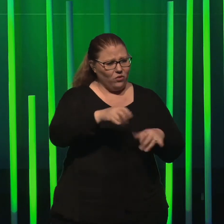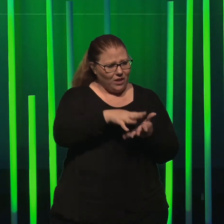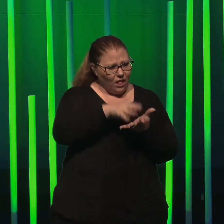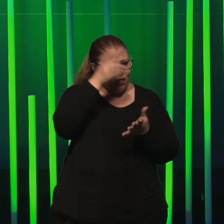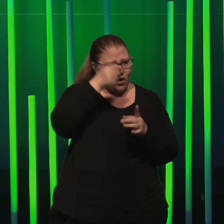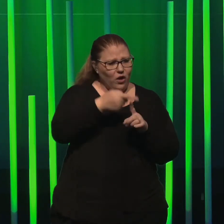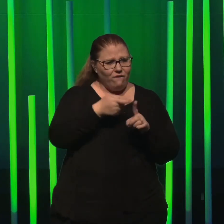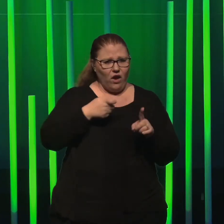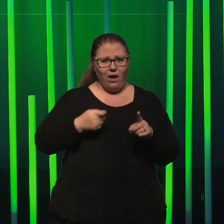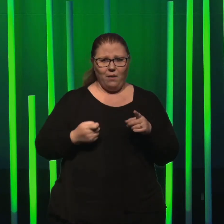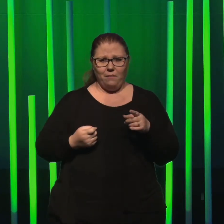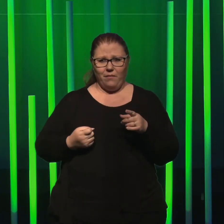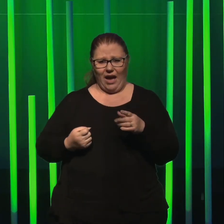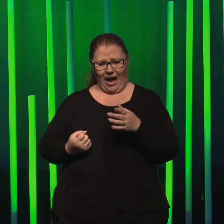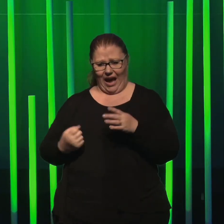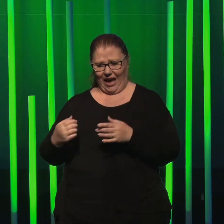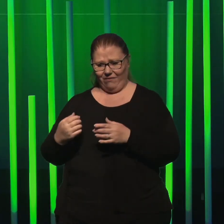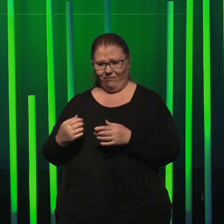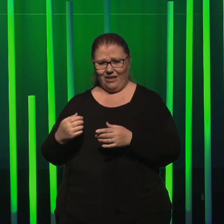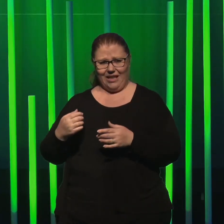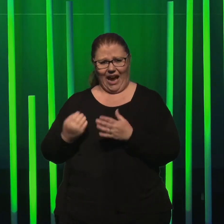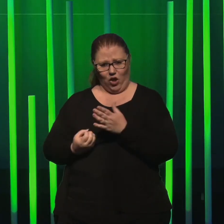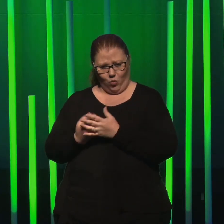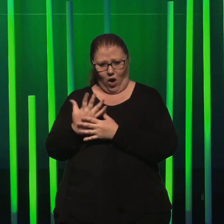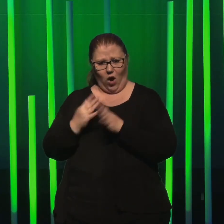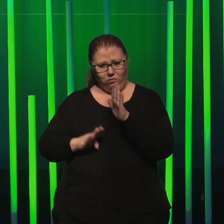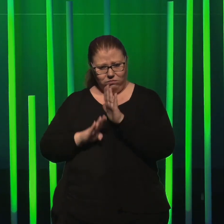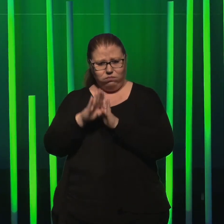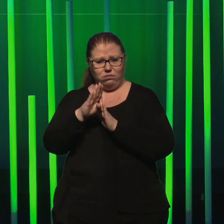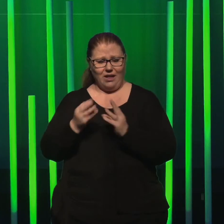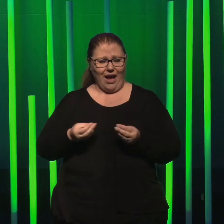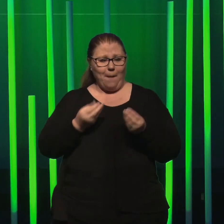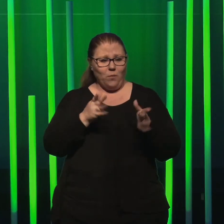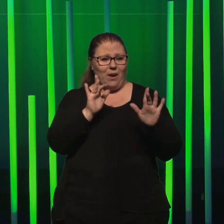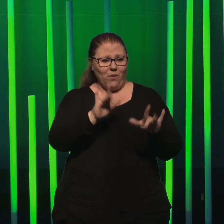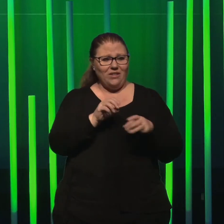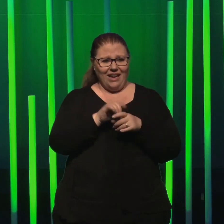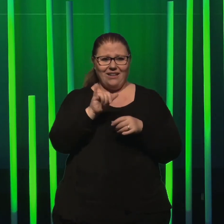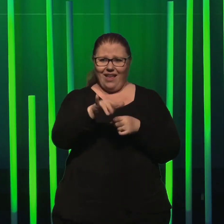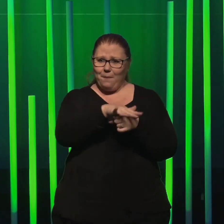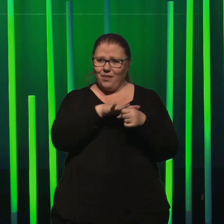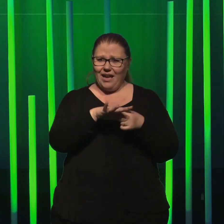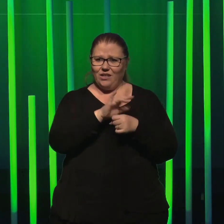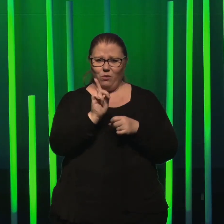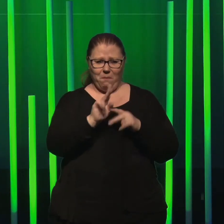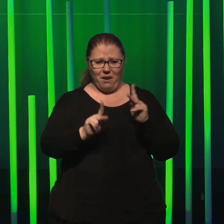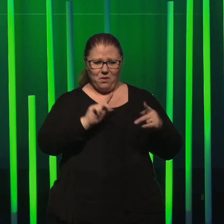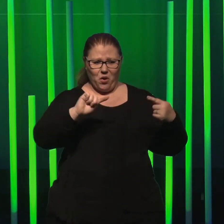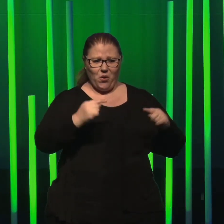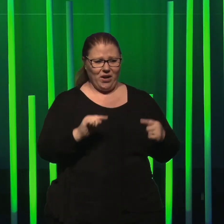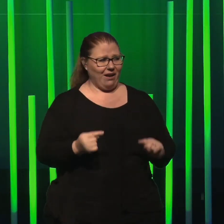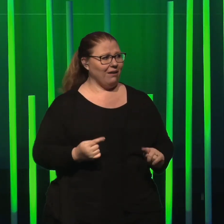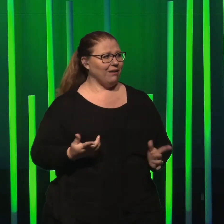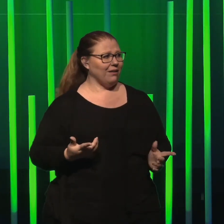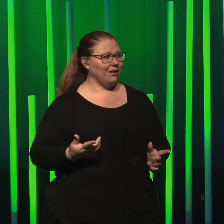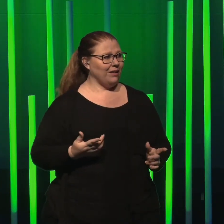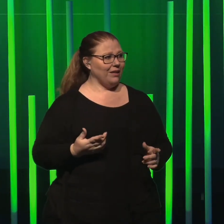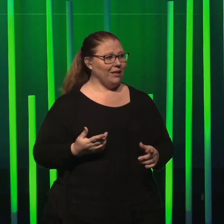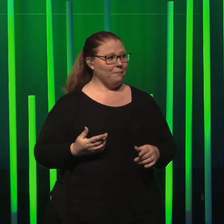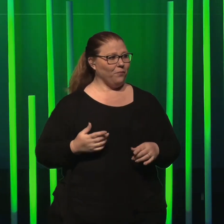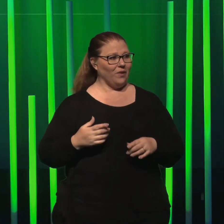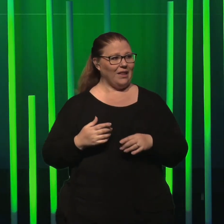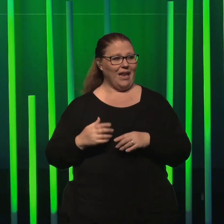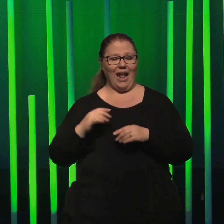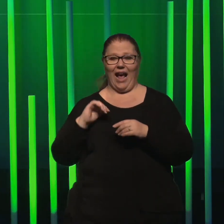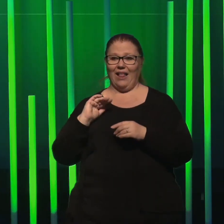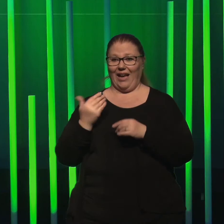from and grow and bring mercy into that space? And then we're going to close out this series. Our founding pastor, John Smith,